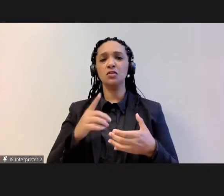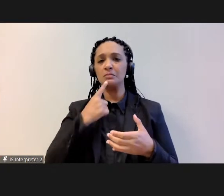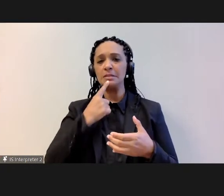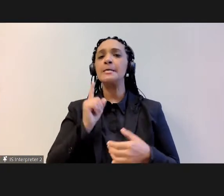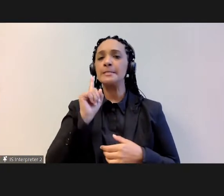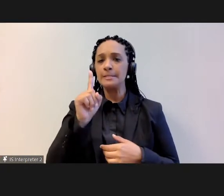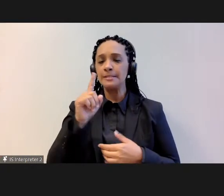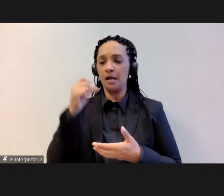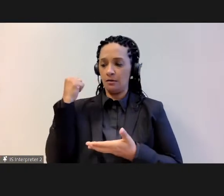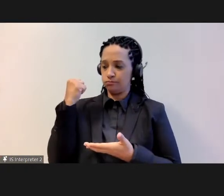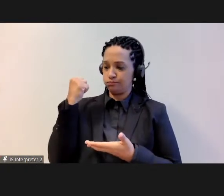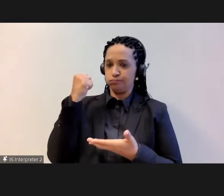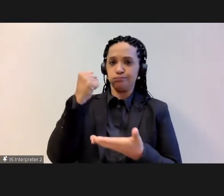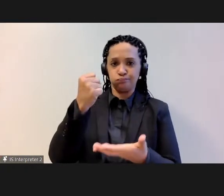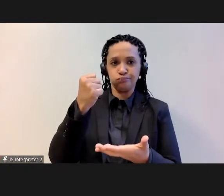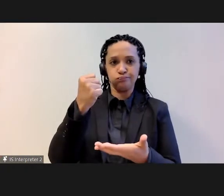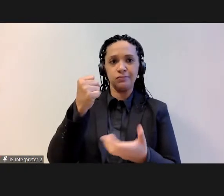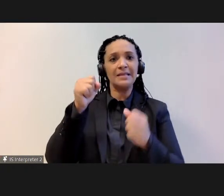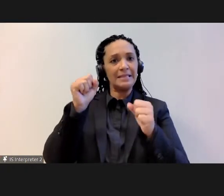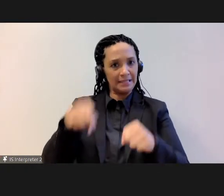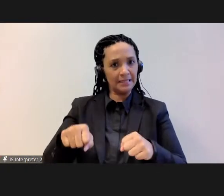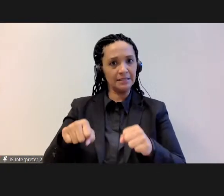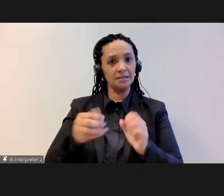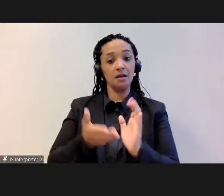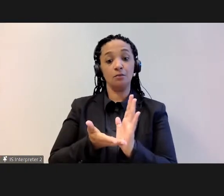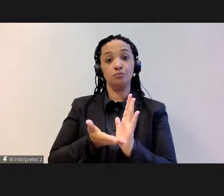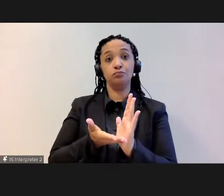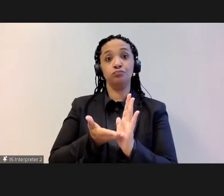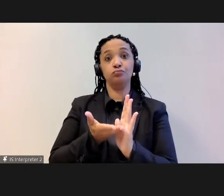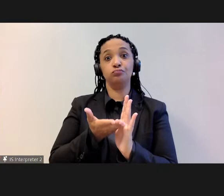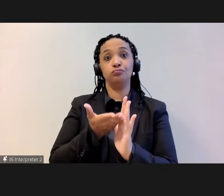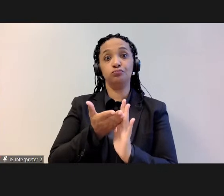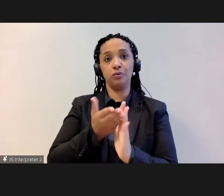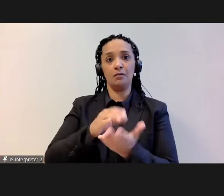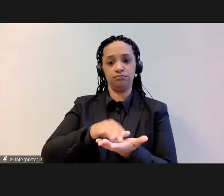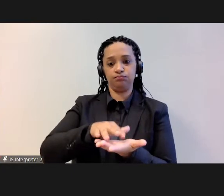funding, but the